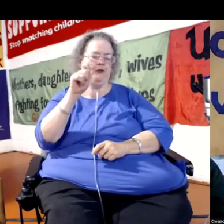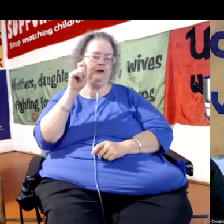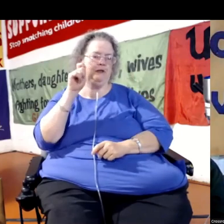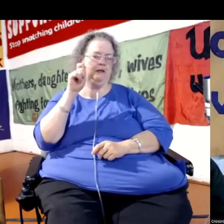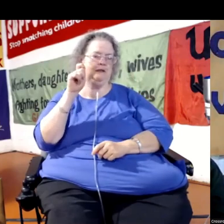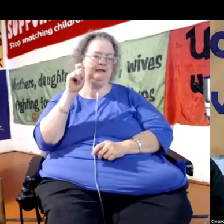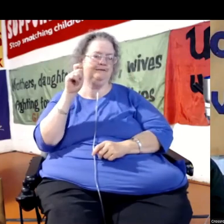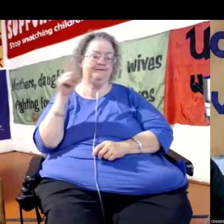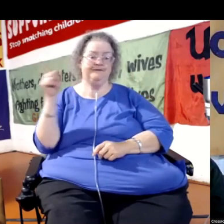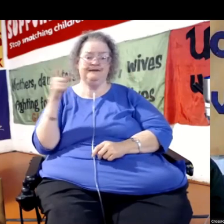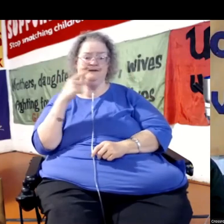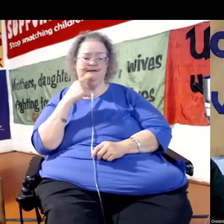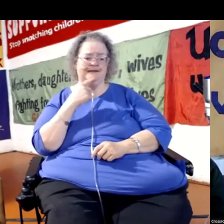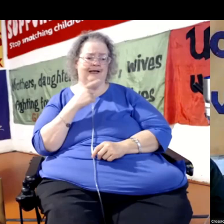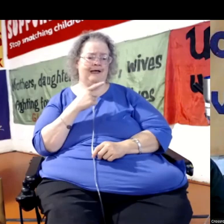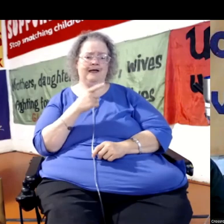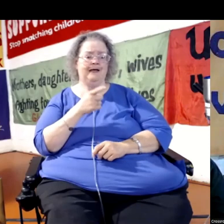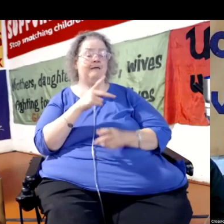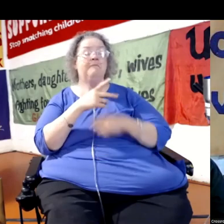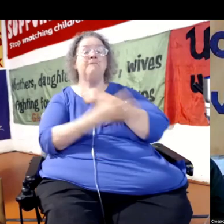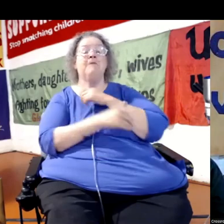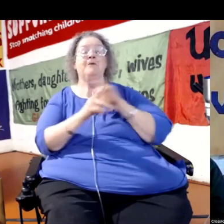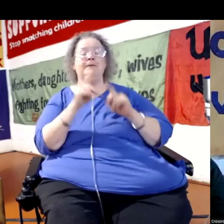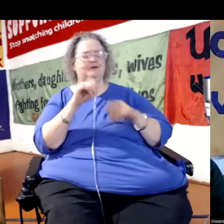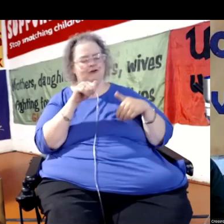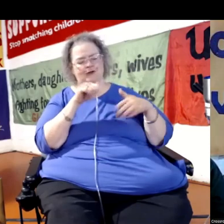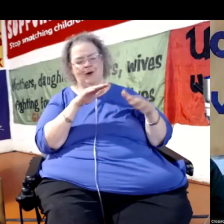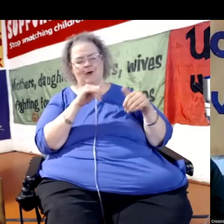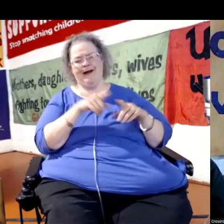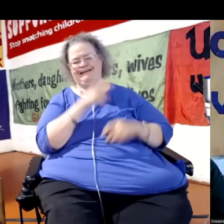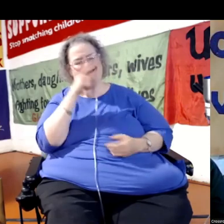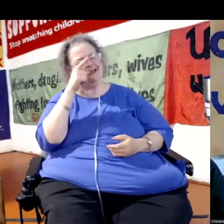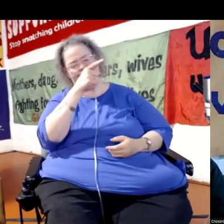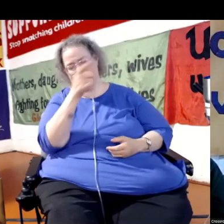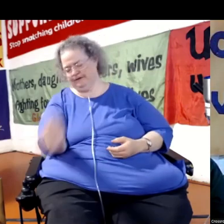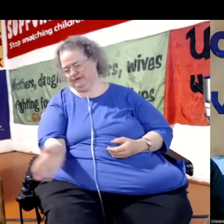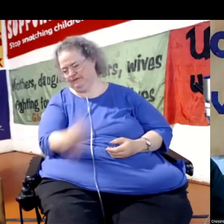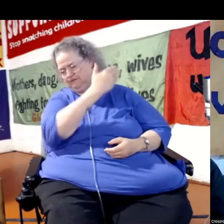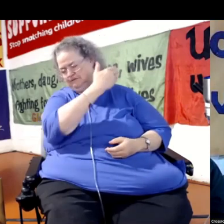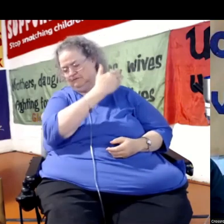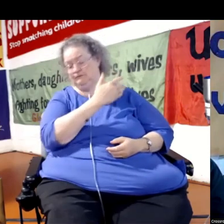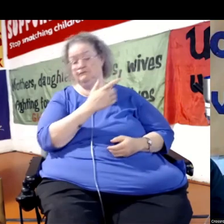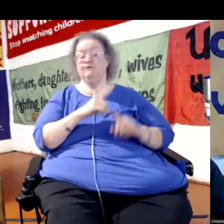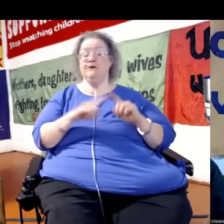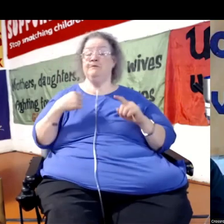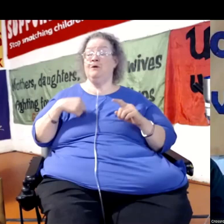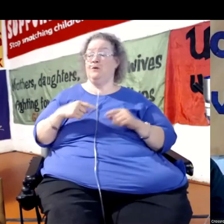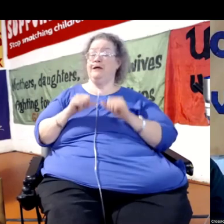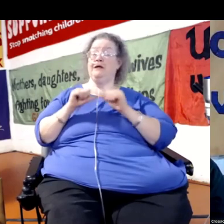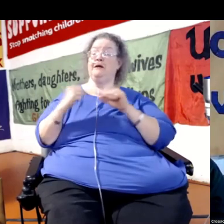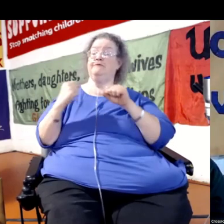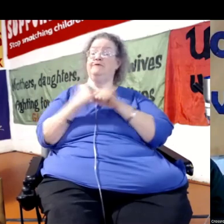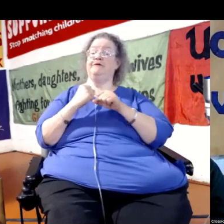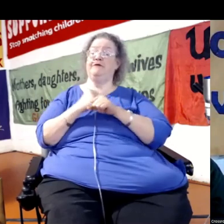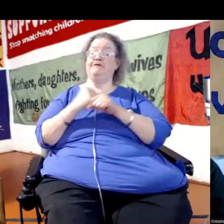He said we should just go away, get out. But we kept fighting for the food. So he